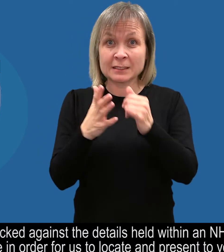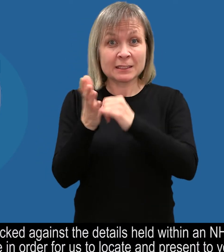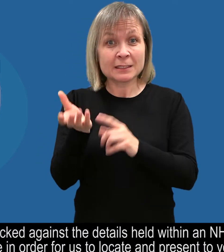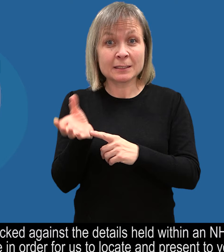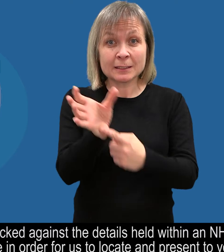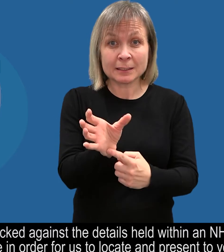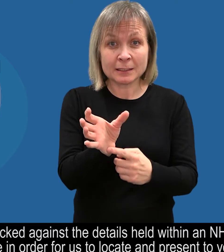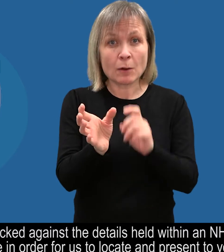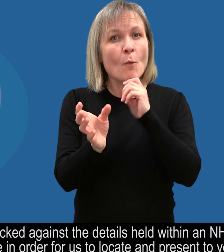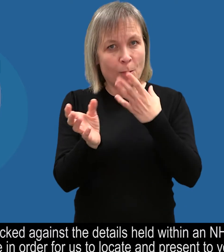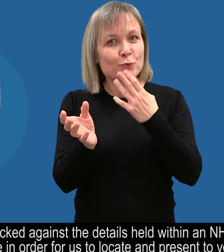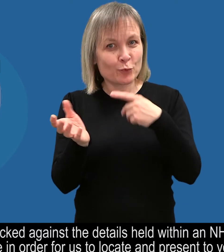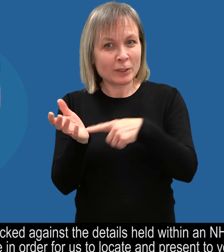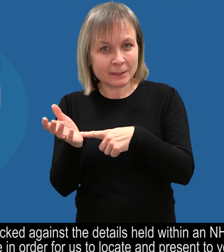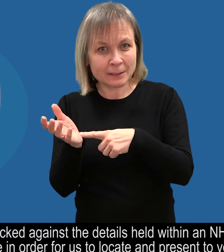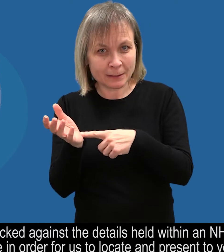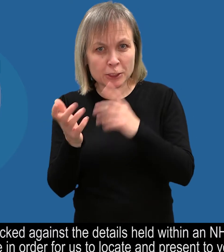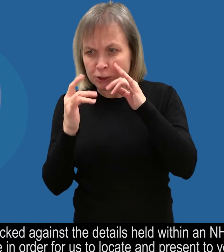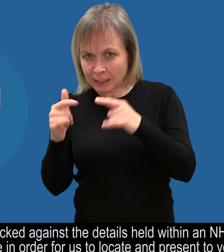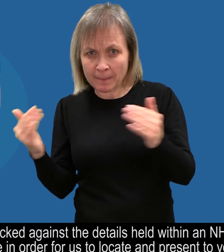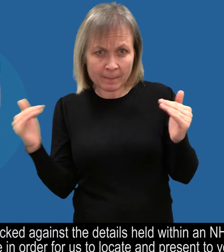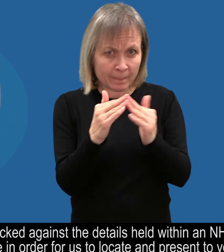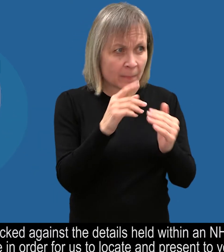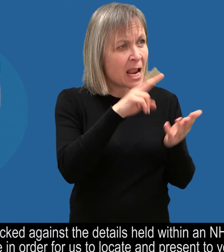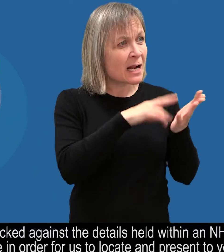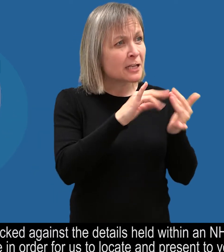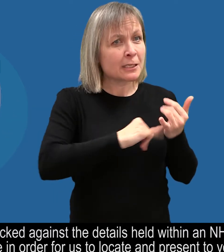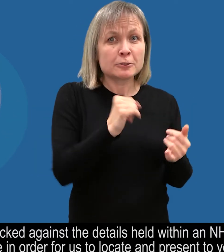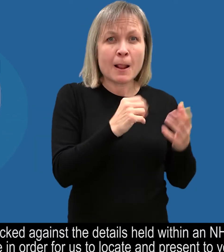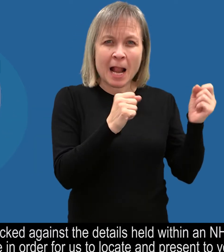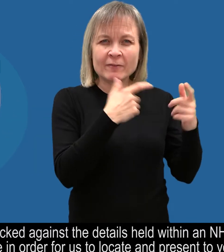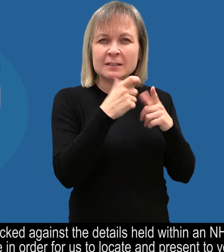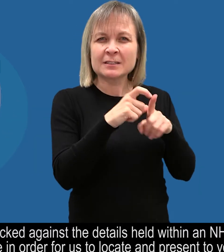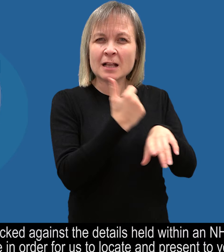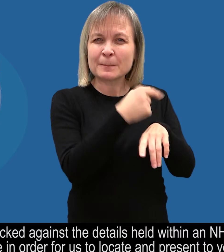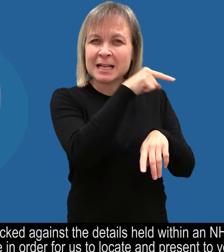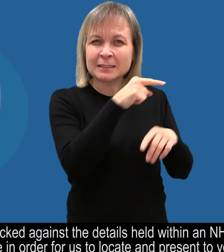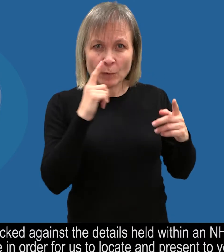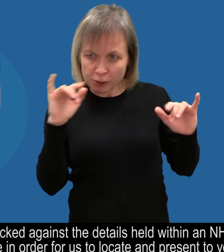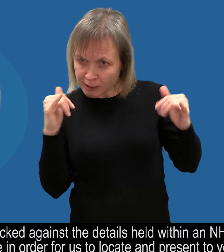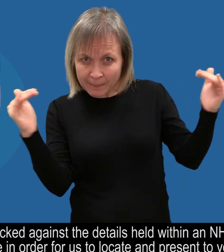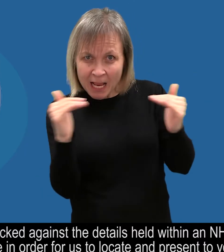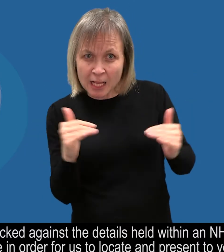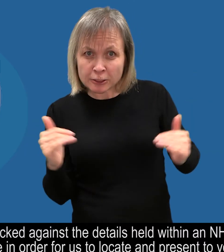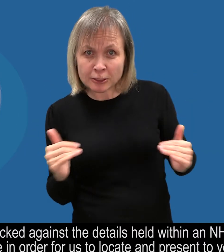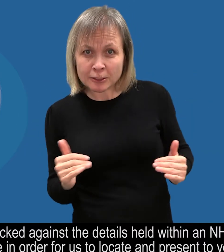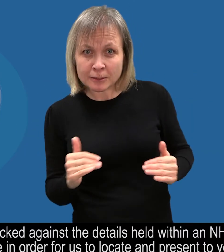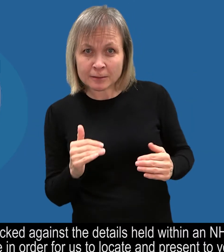be used and checked against the details held within an NHS Scotland database, in order for us to locate and present to you via the app